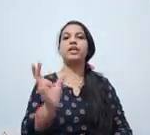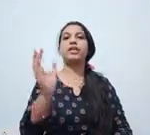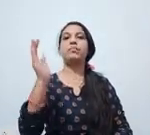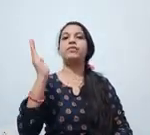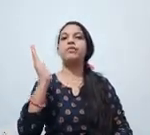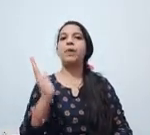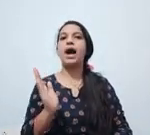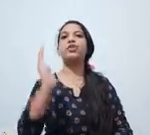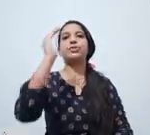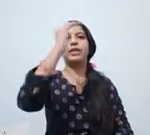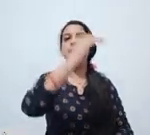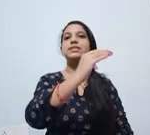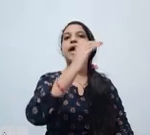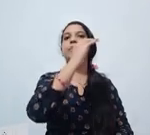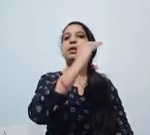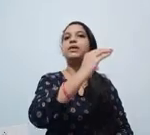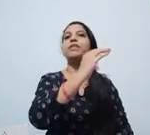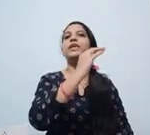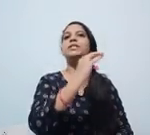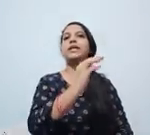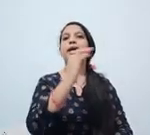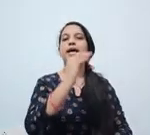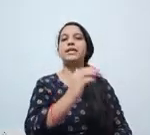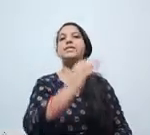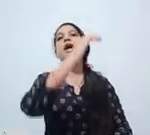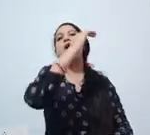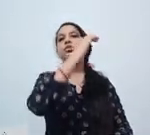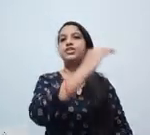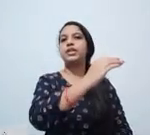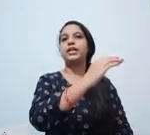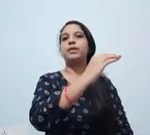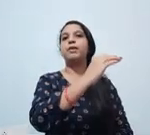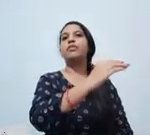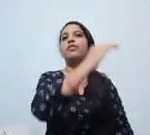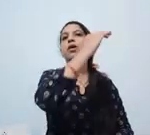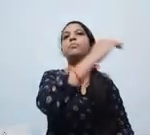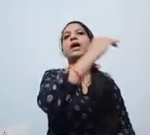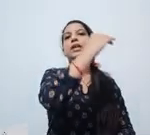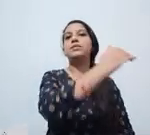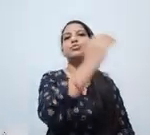deoxygenated blood from heart to the lungs, and pulmonary veins carries oxygenated blood from lungs to the